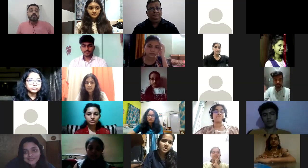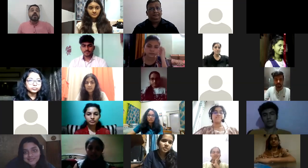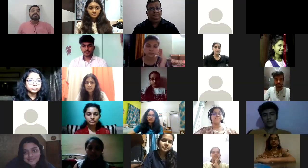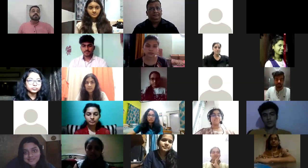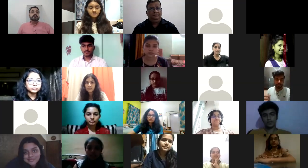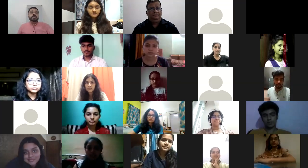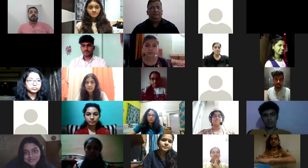college.